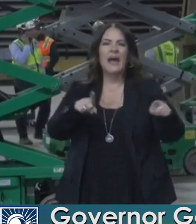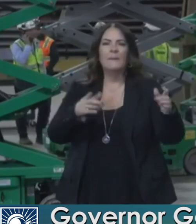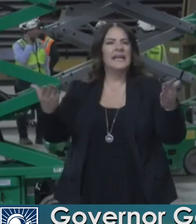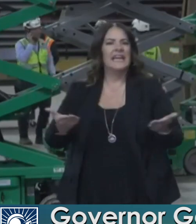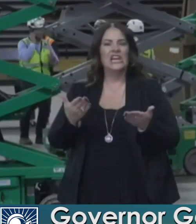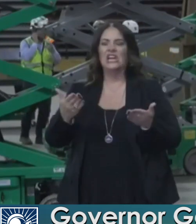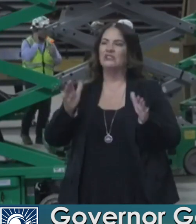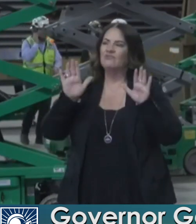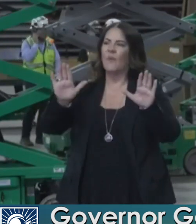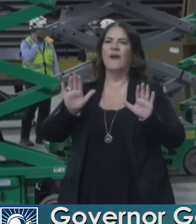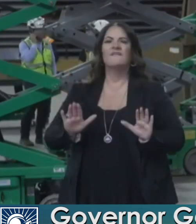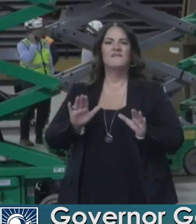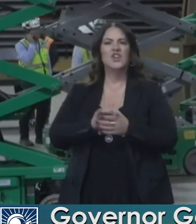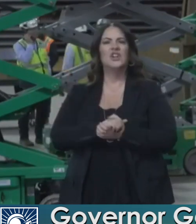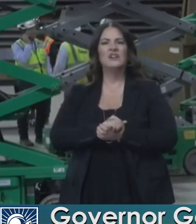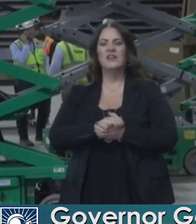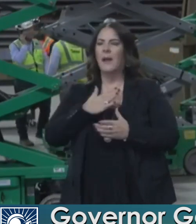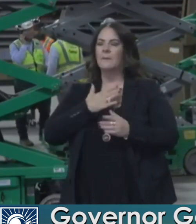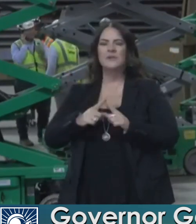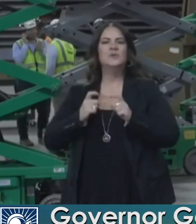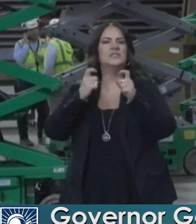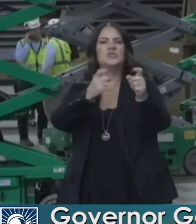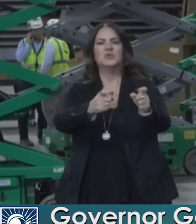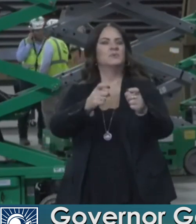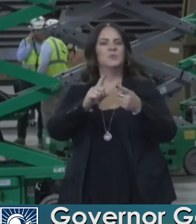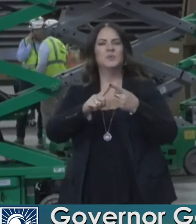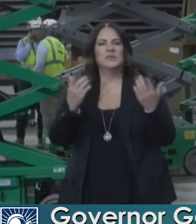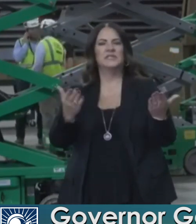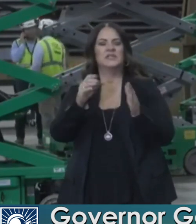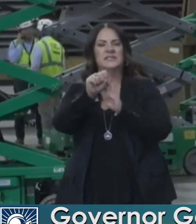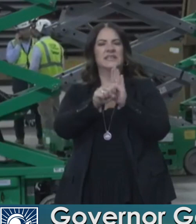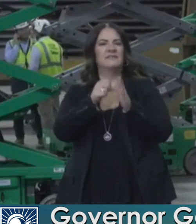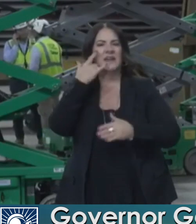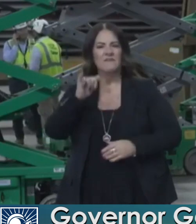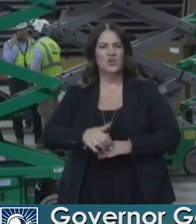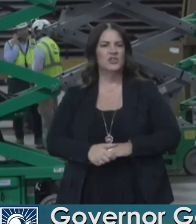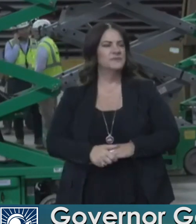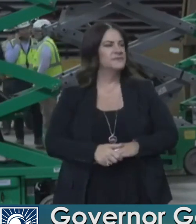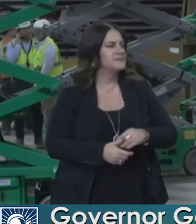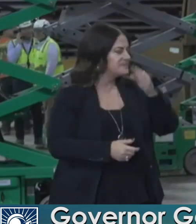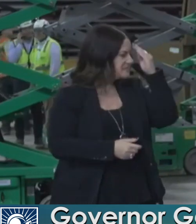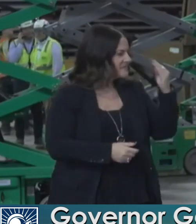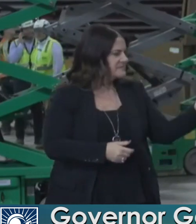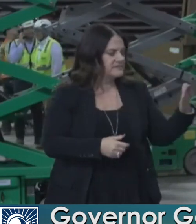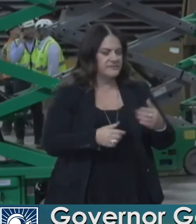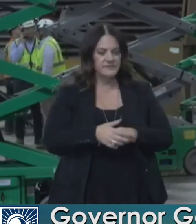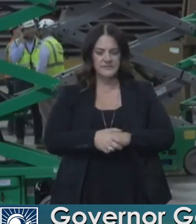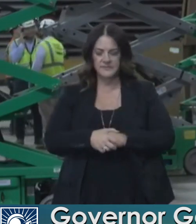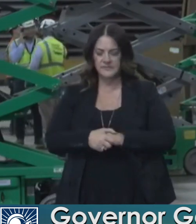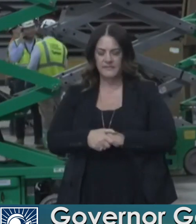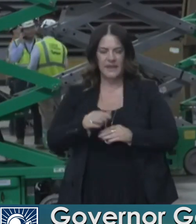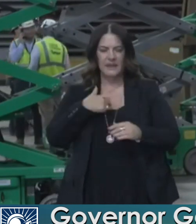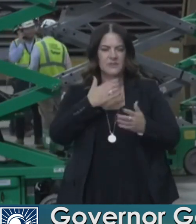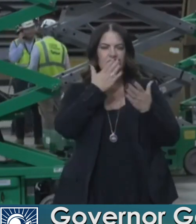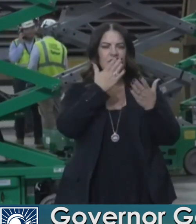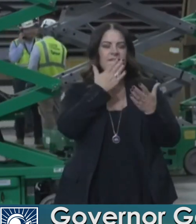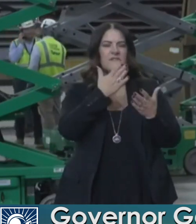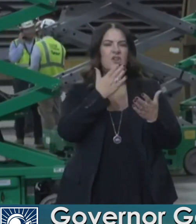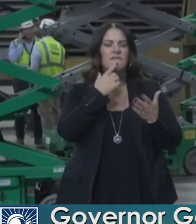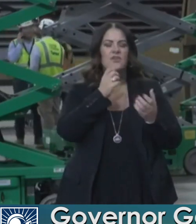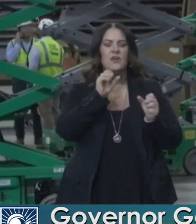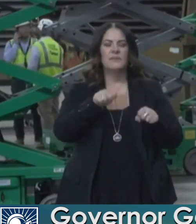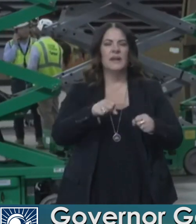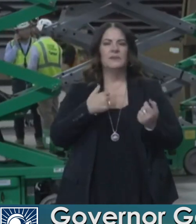part in contributing to the state. Governor, I'm an immigrant to this great country, and I